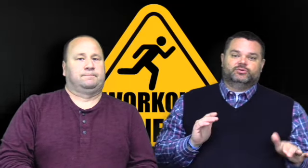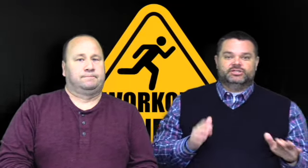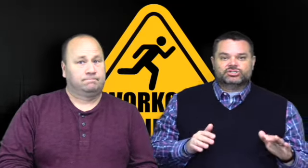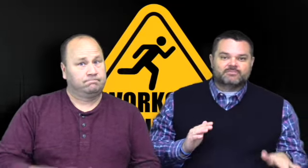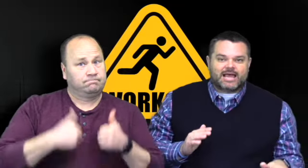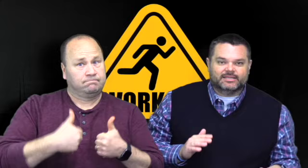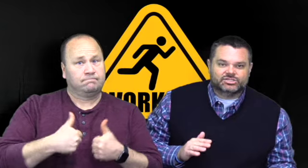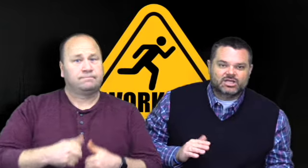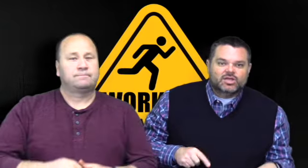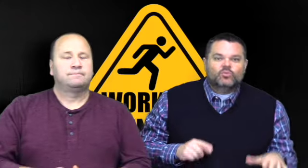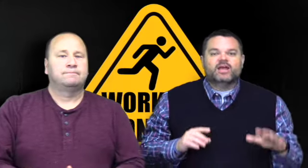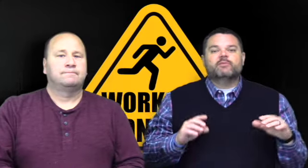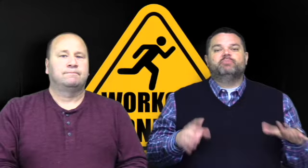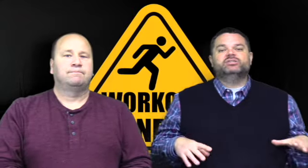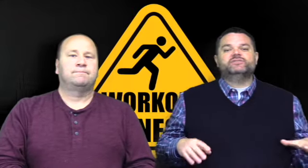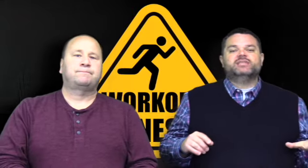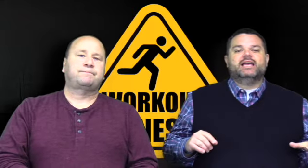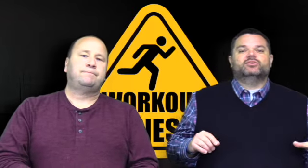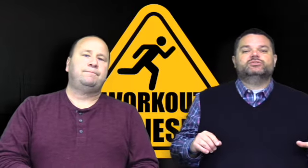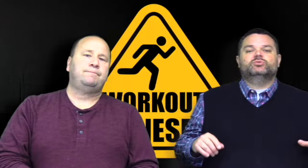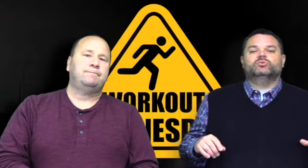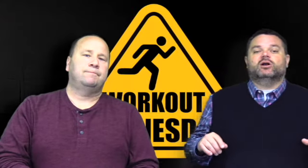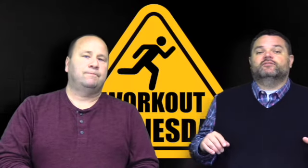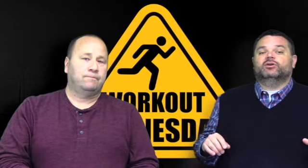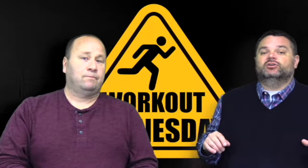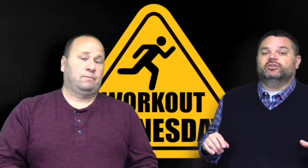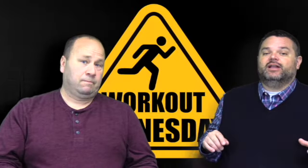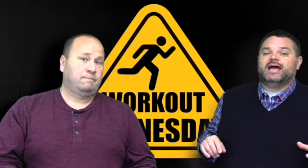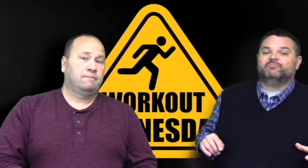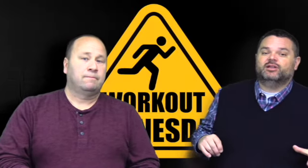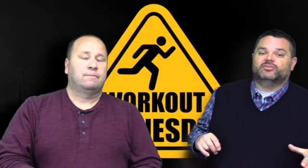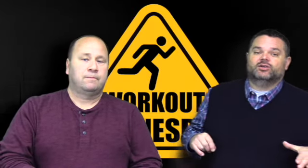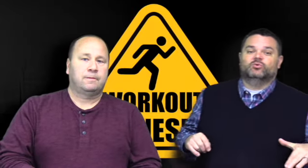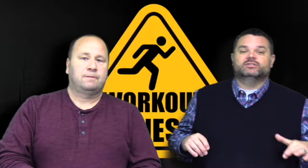increase your mileage. We have a bunch of Tigers who have earned their half marathon awards